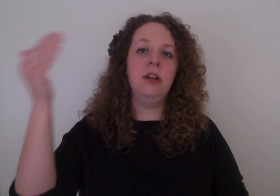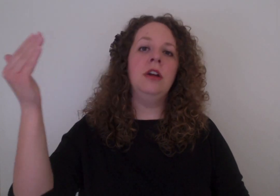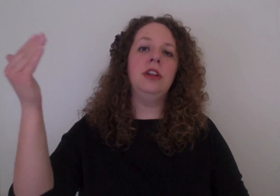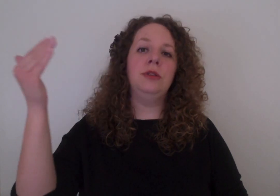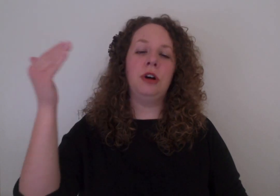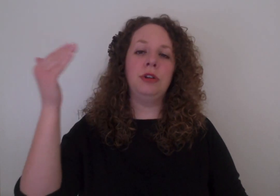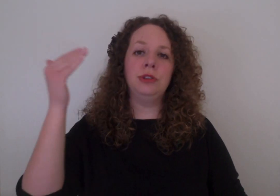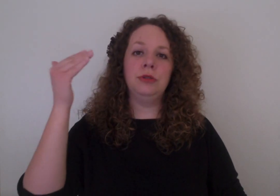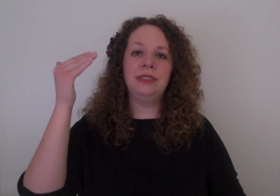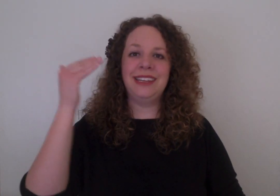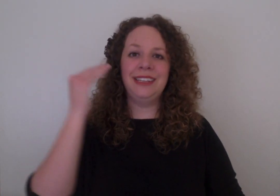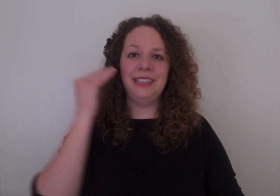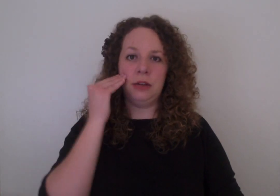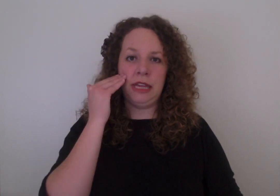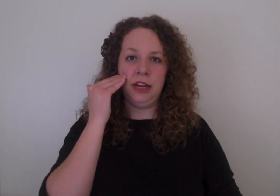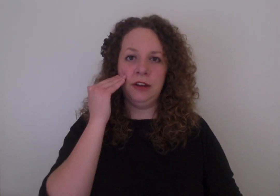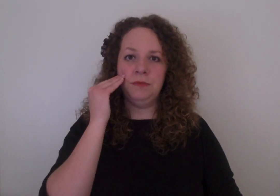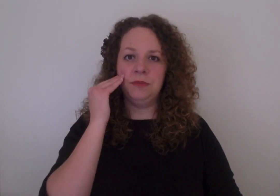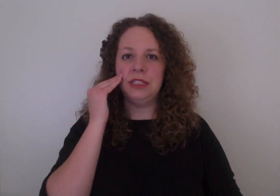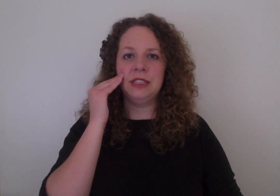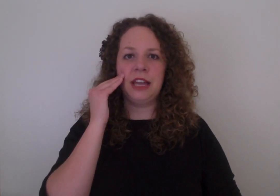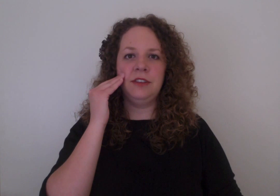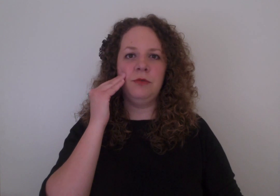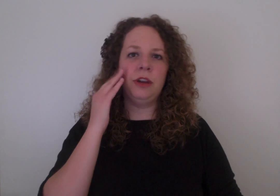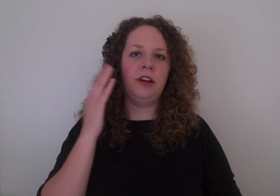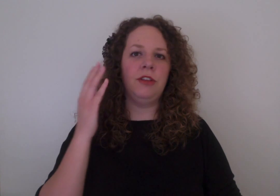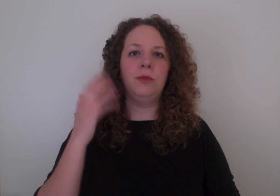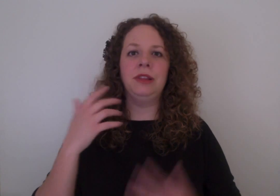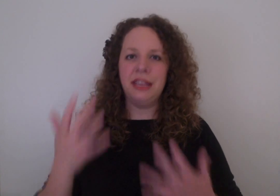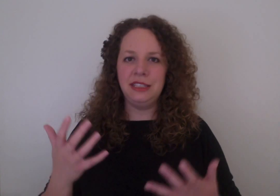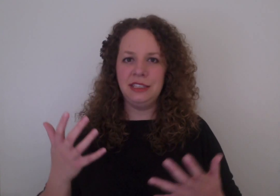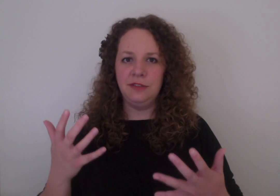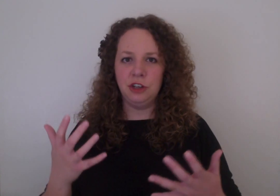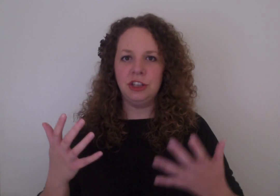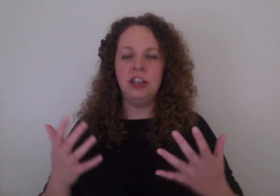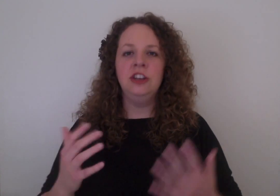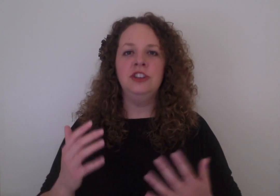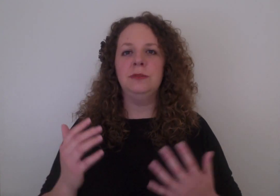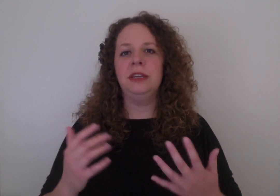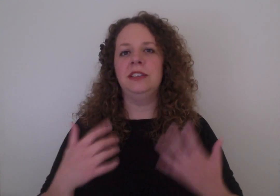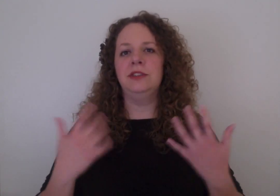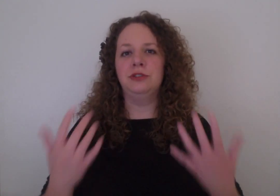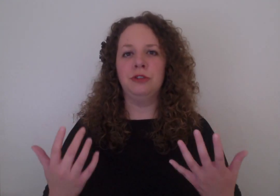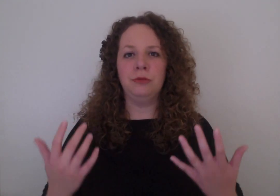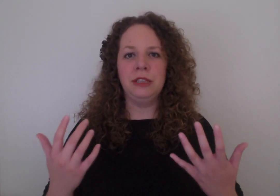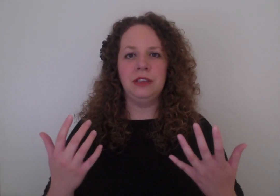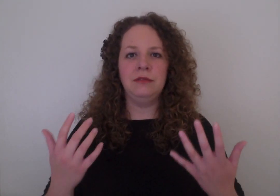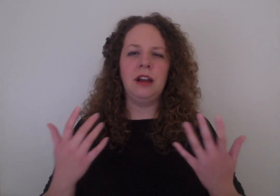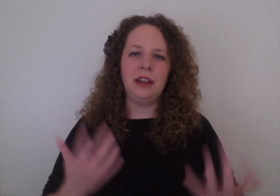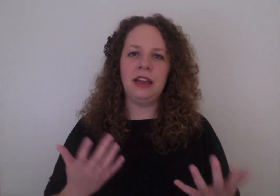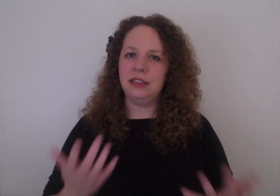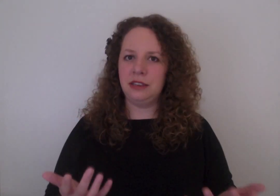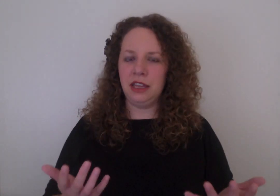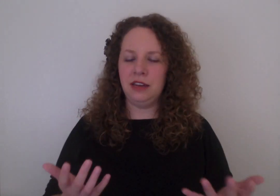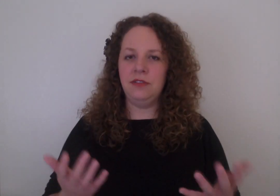You can also sign it down here. This is kind of what I call the more lazy version, just because there's no reason, not as a negative thing,